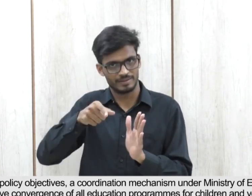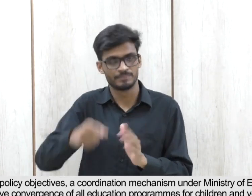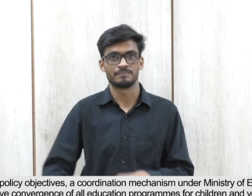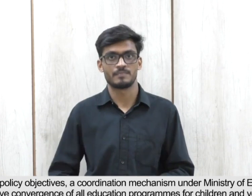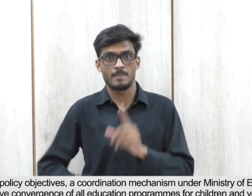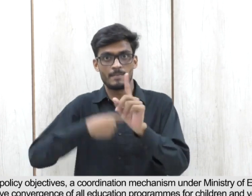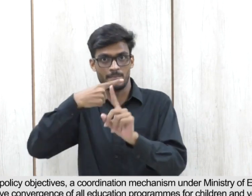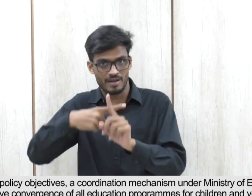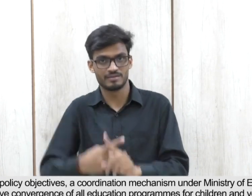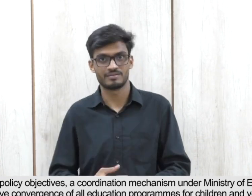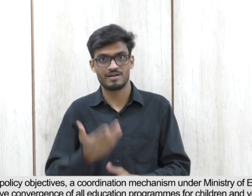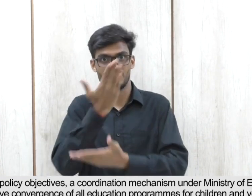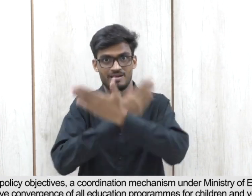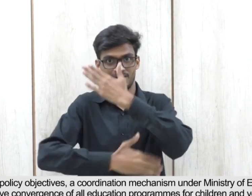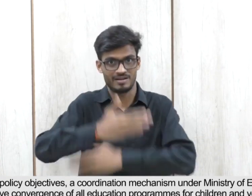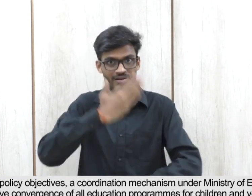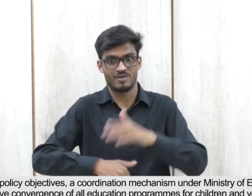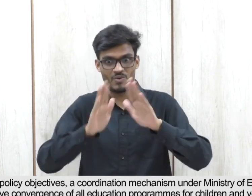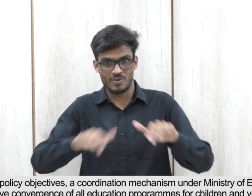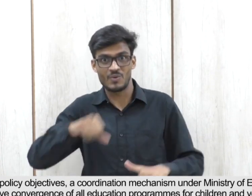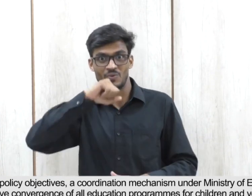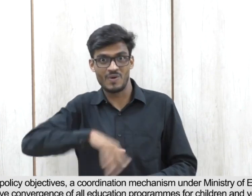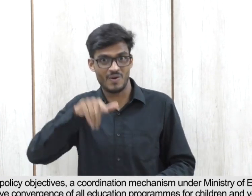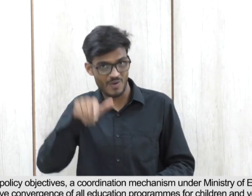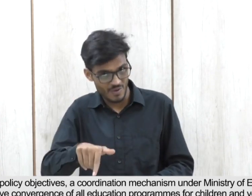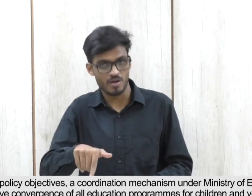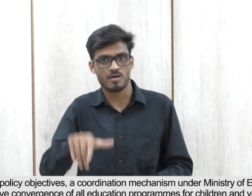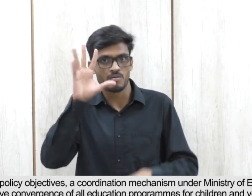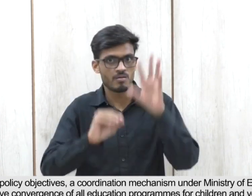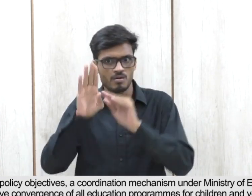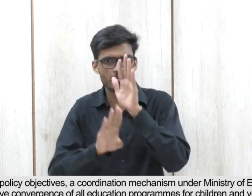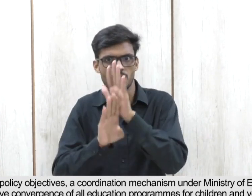for children and youth with disabilities.